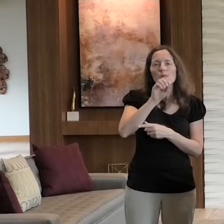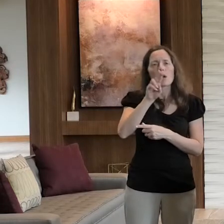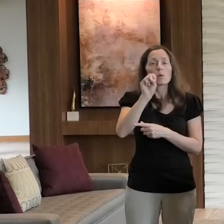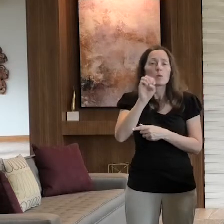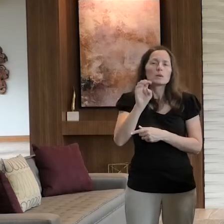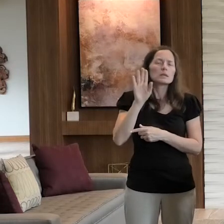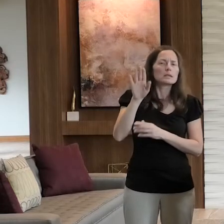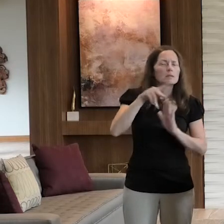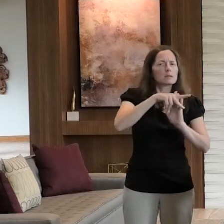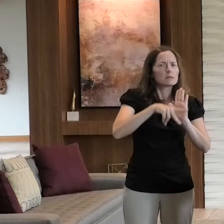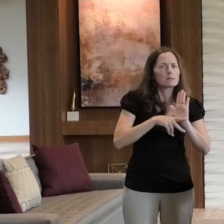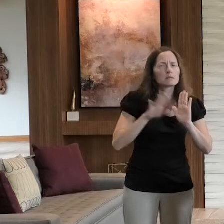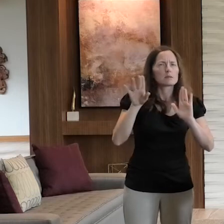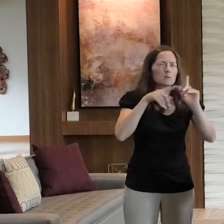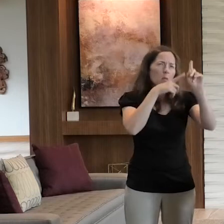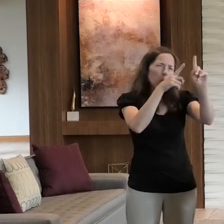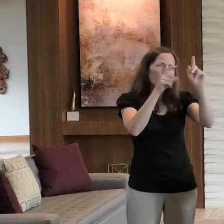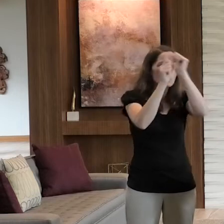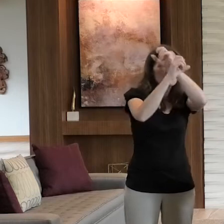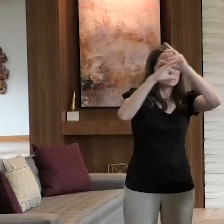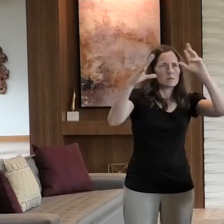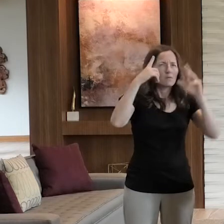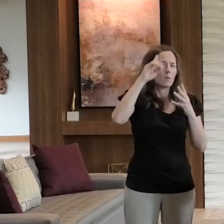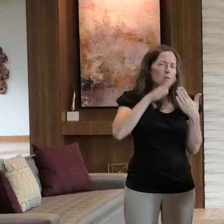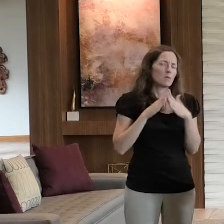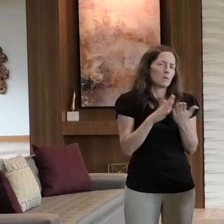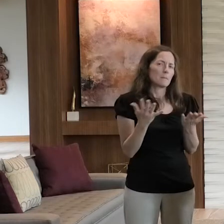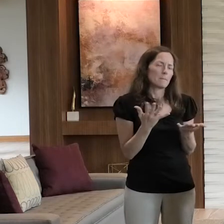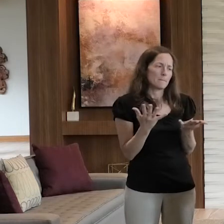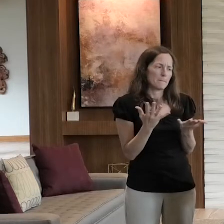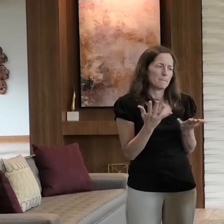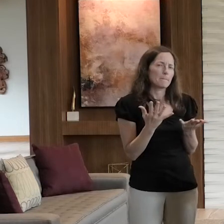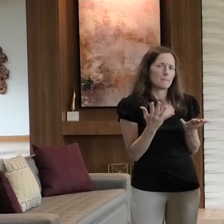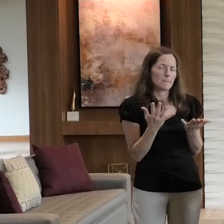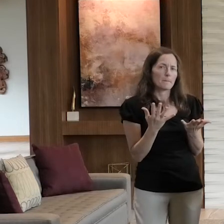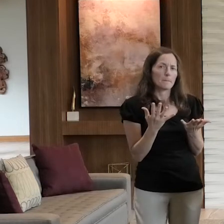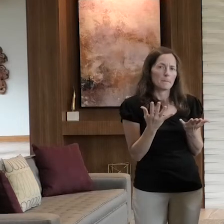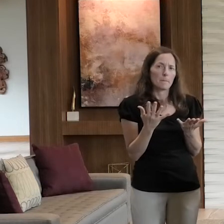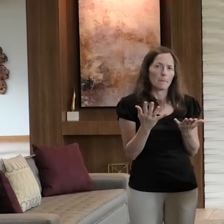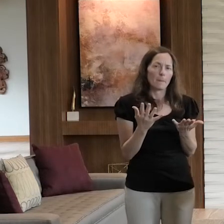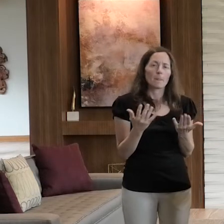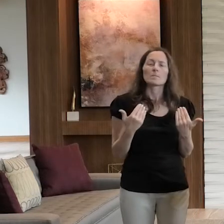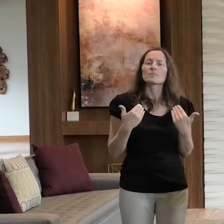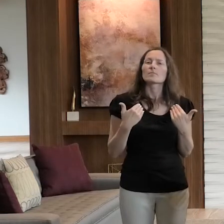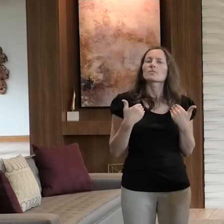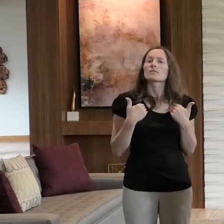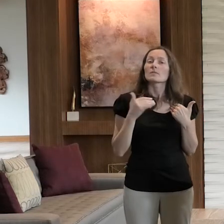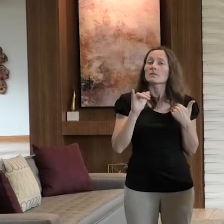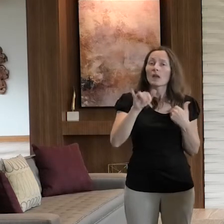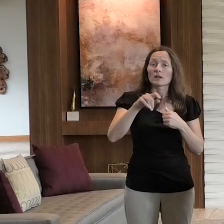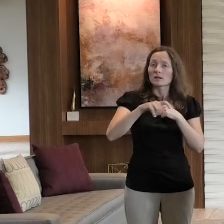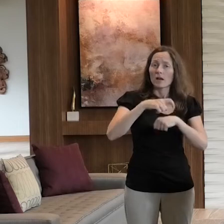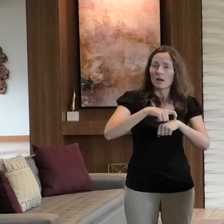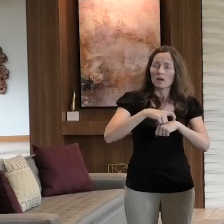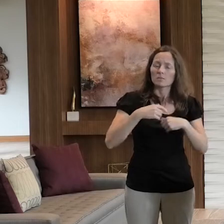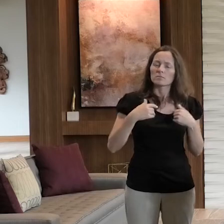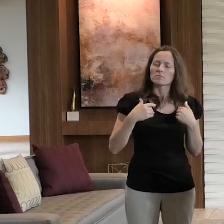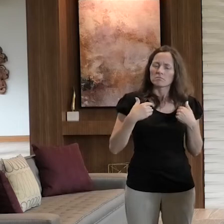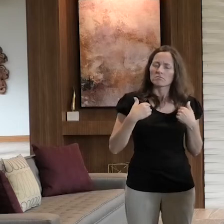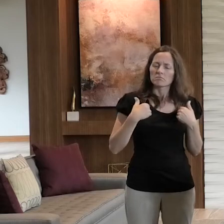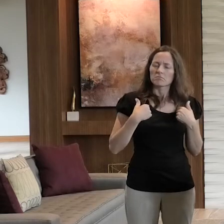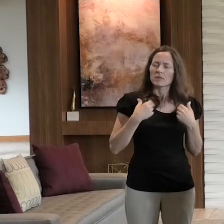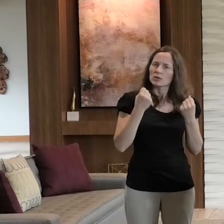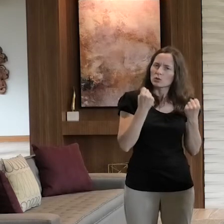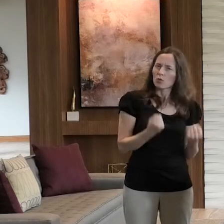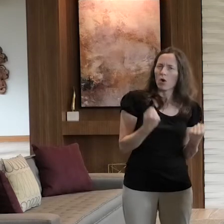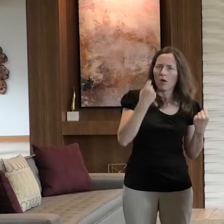and goals for this community. And there was a strong consensus that what happened